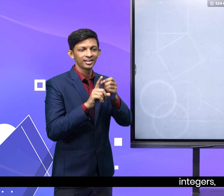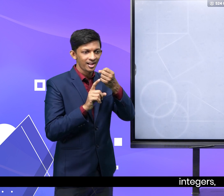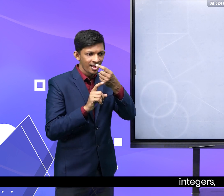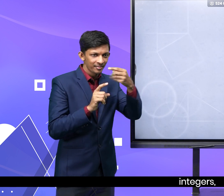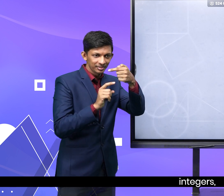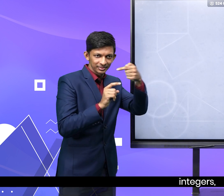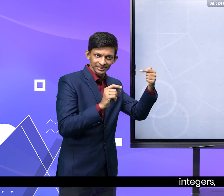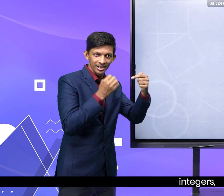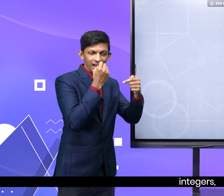integers,